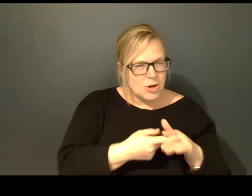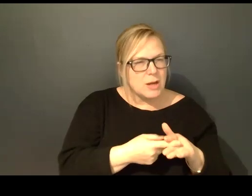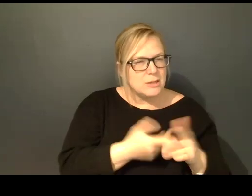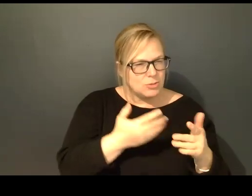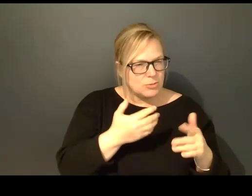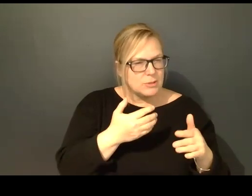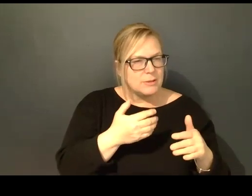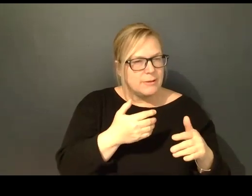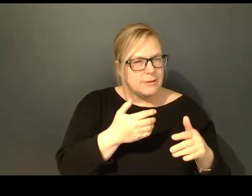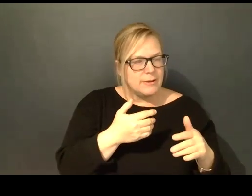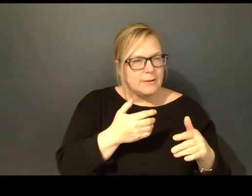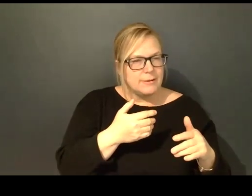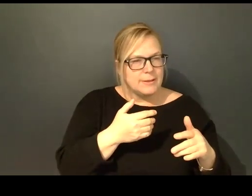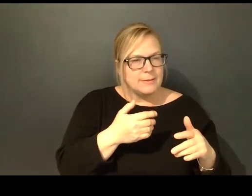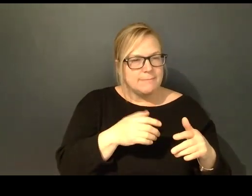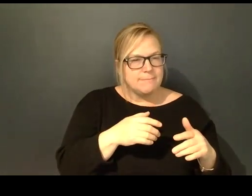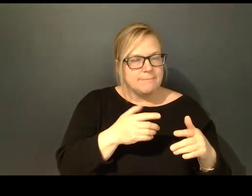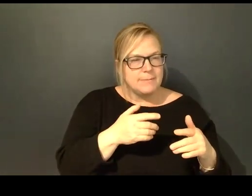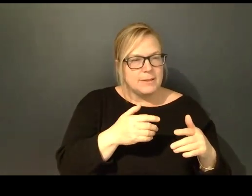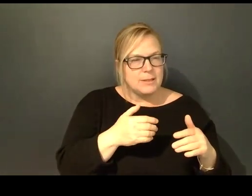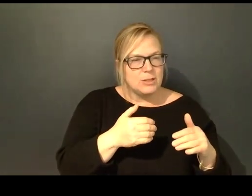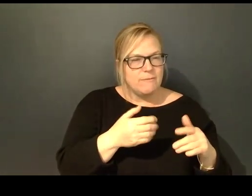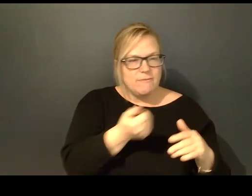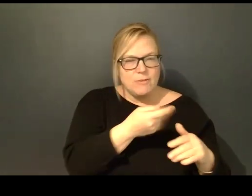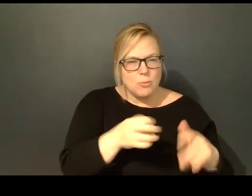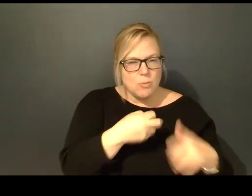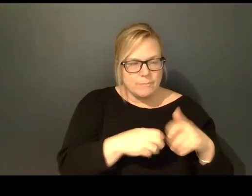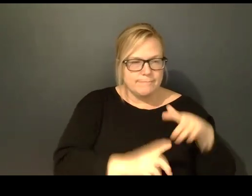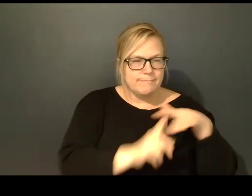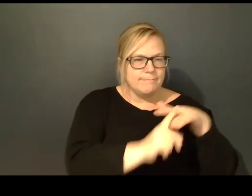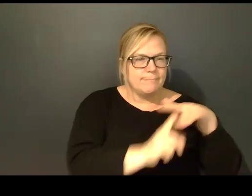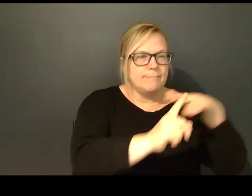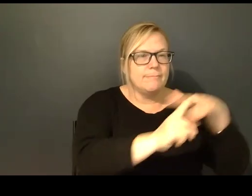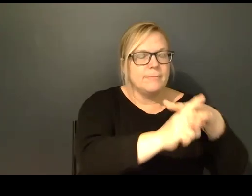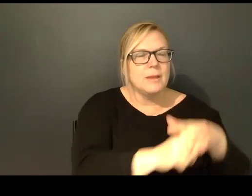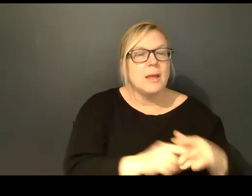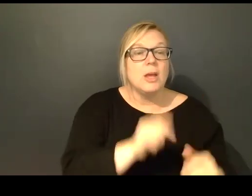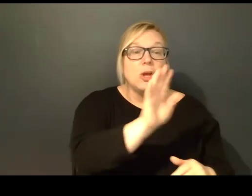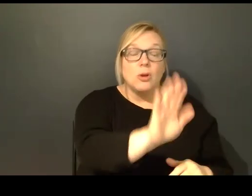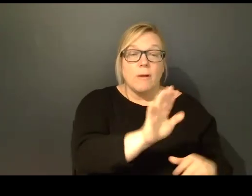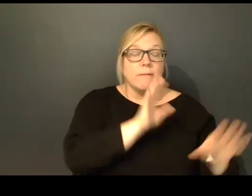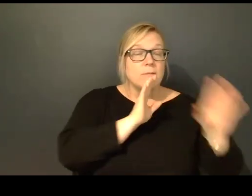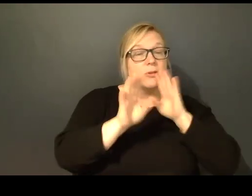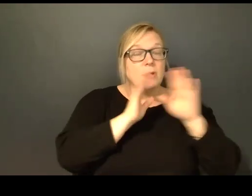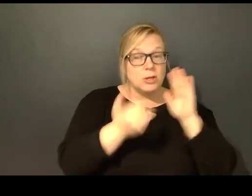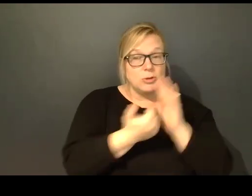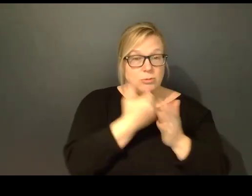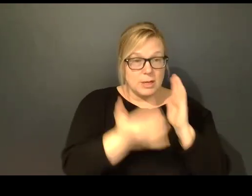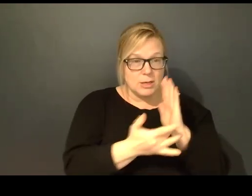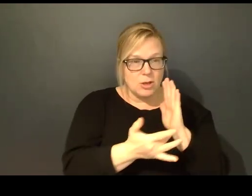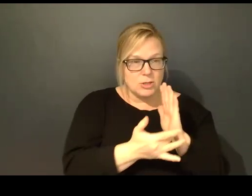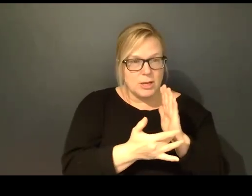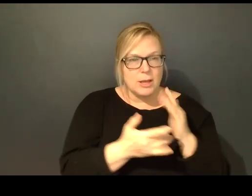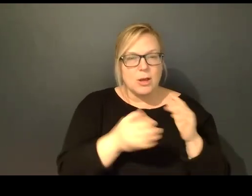curious what your number one frustration with newer technologies is these days. Newer technologies, I'm going to break it